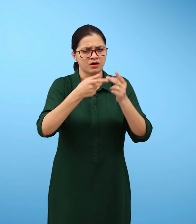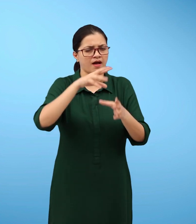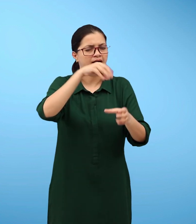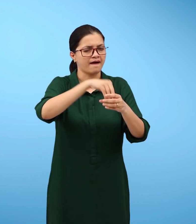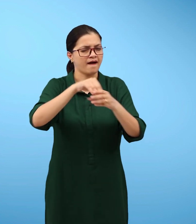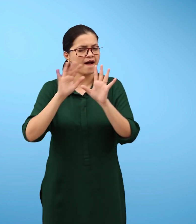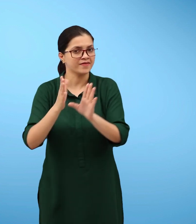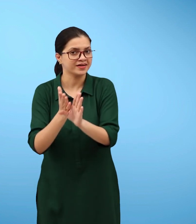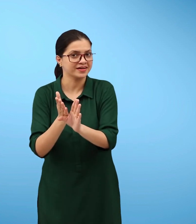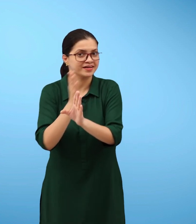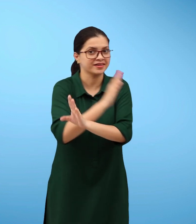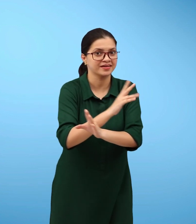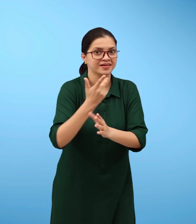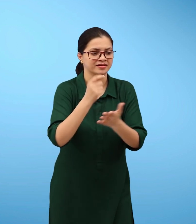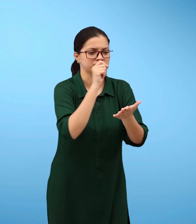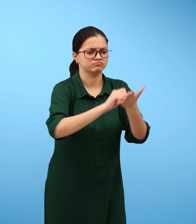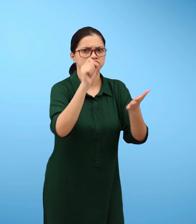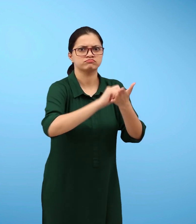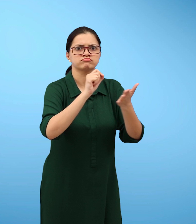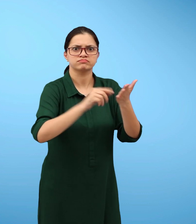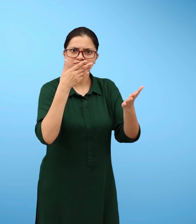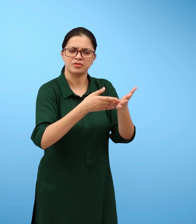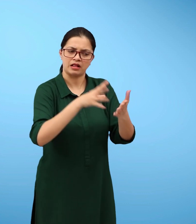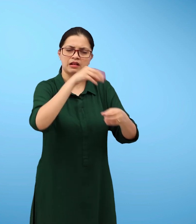Which were written down around this time.